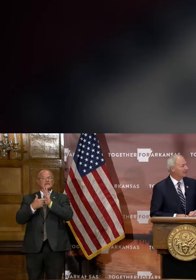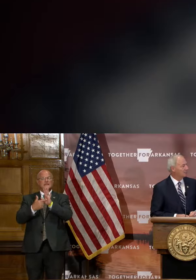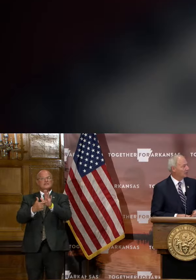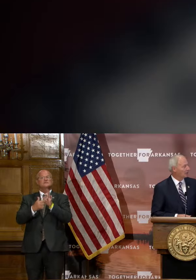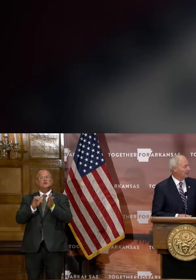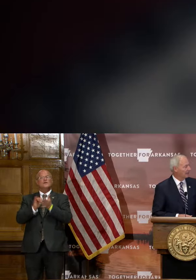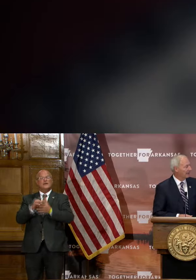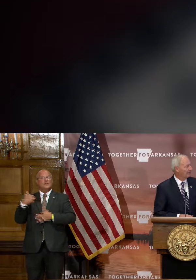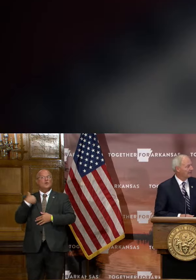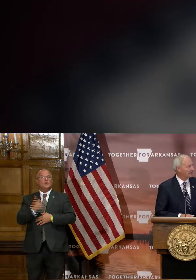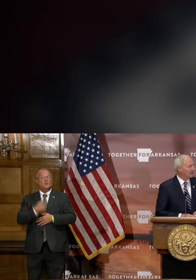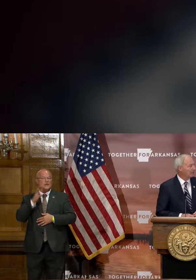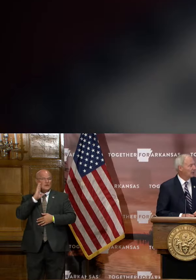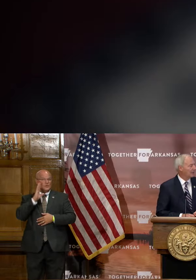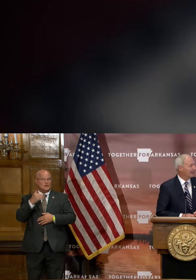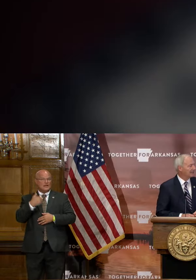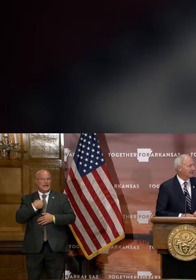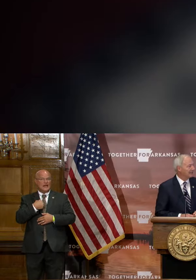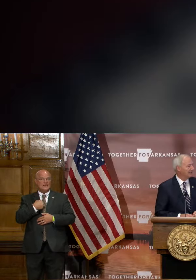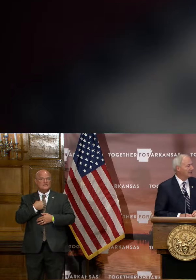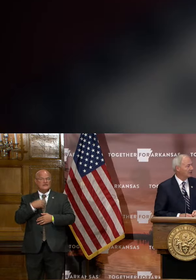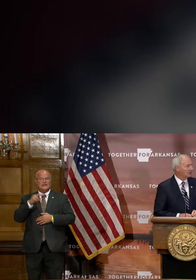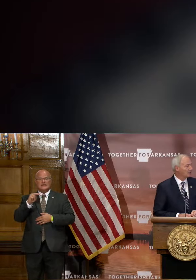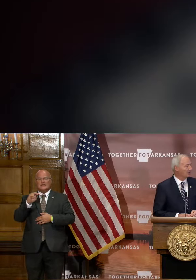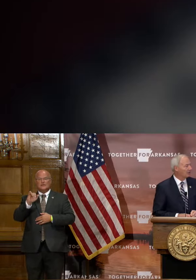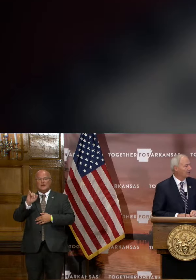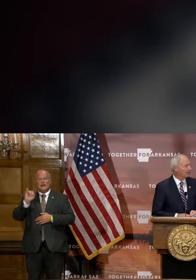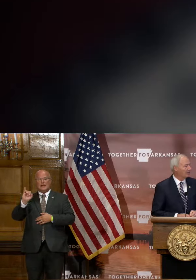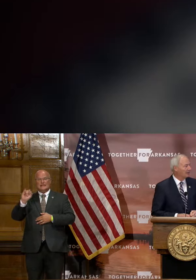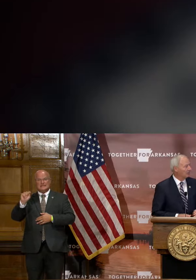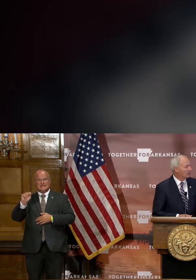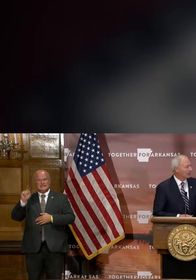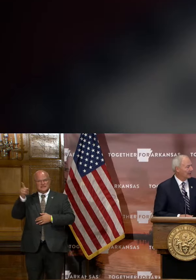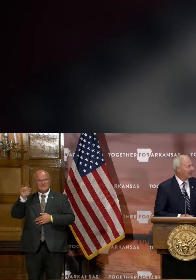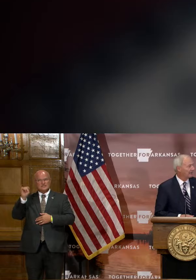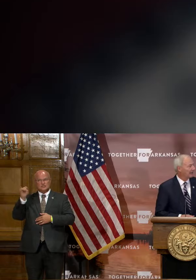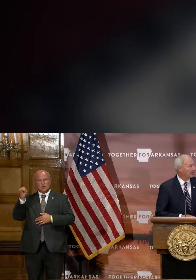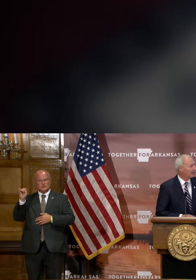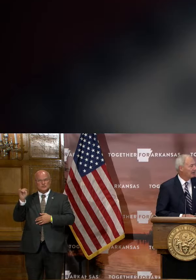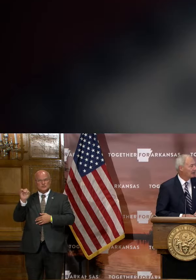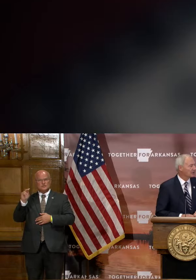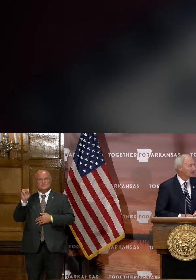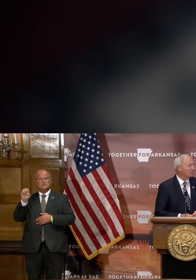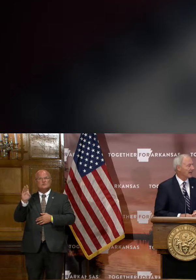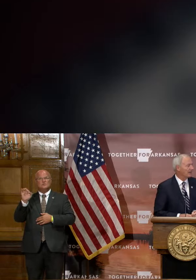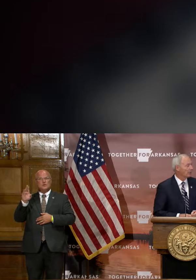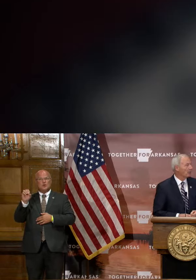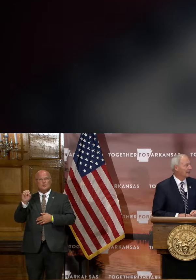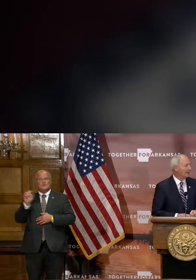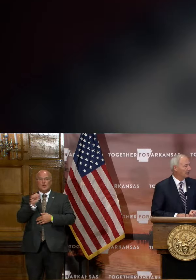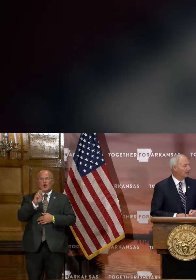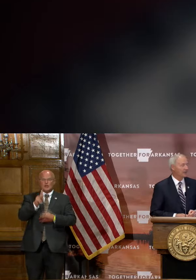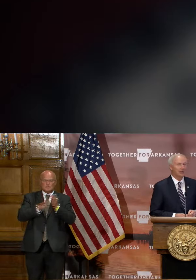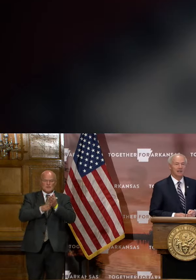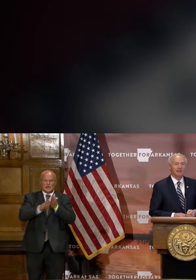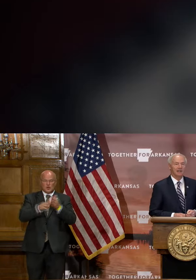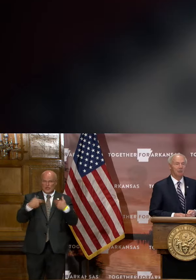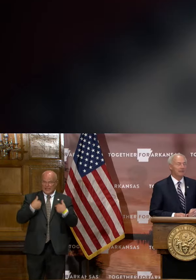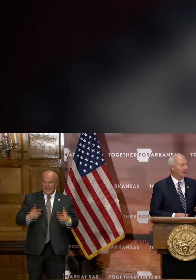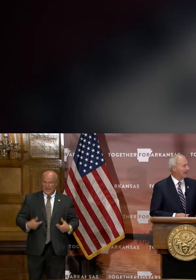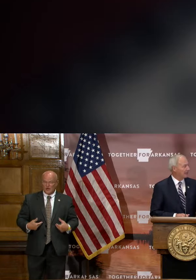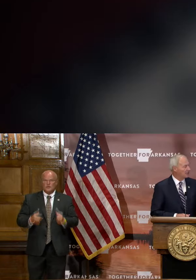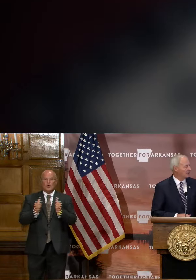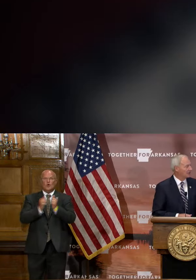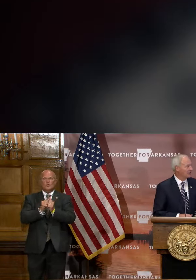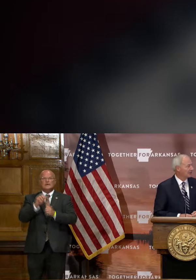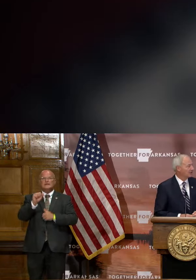shows that we're going to have NYIT in Jonesboro. We're going to have our Arkansas Minority Health